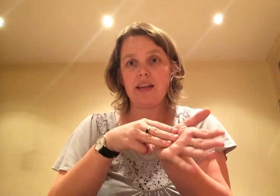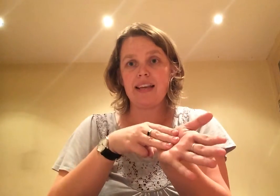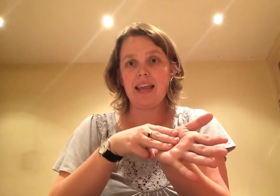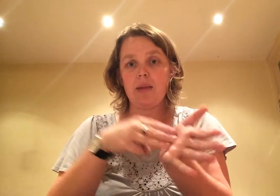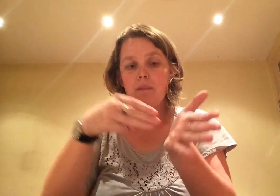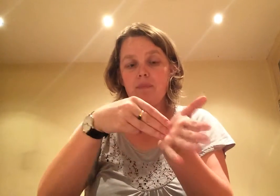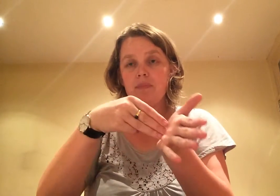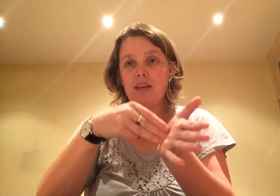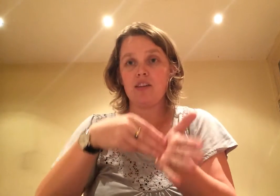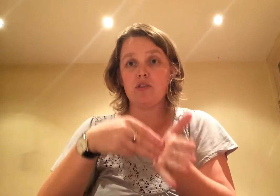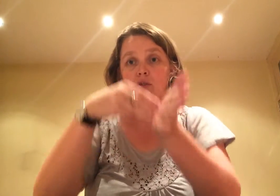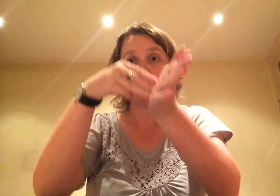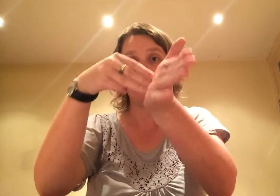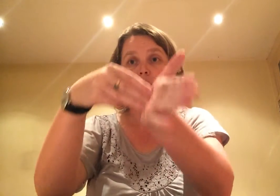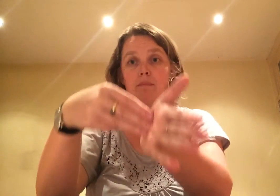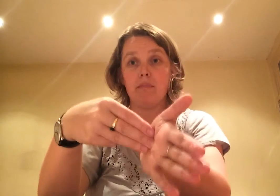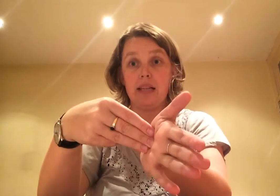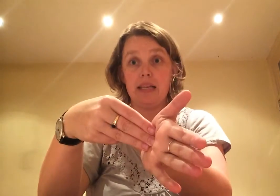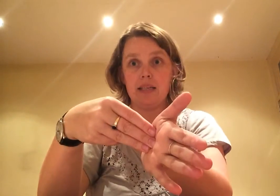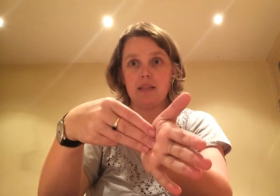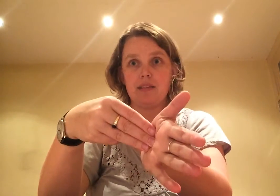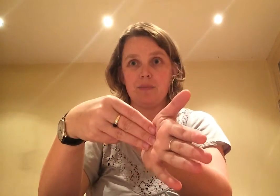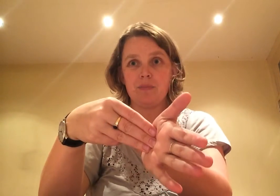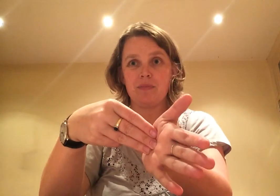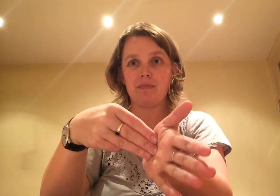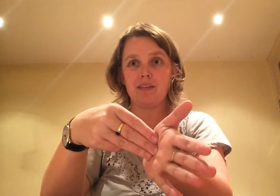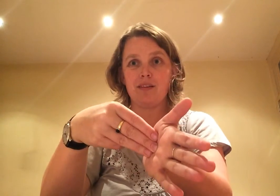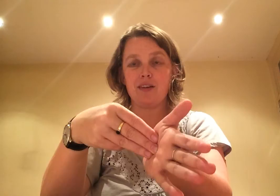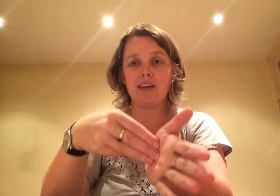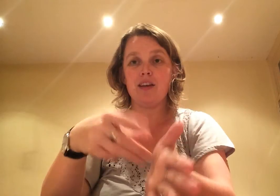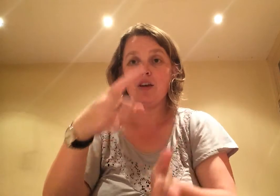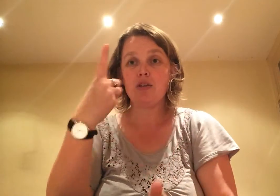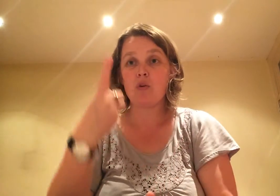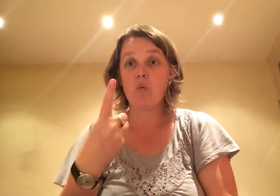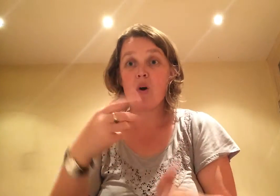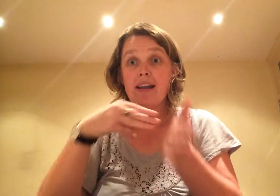an M and you just go forward, millions. Okay, so